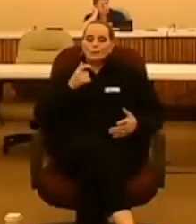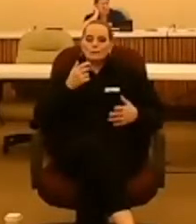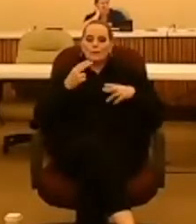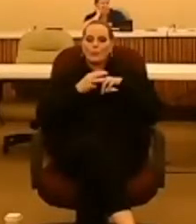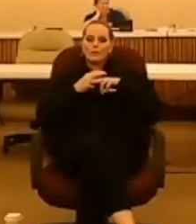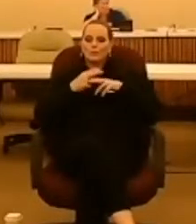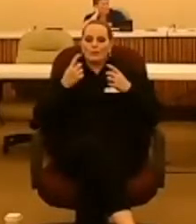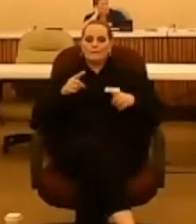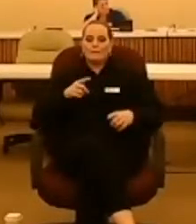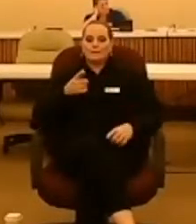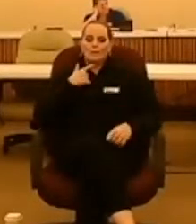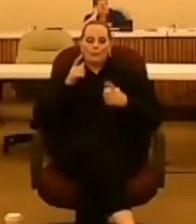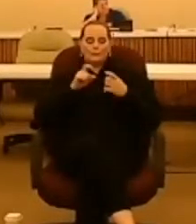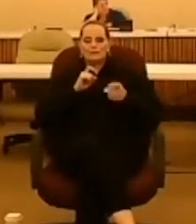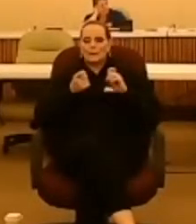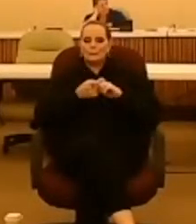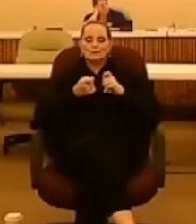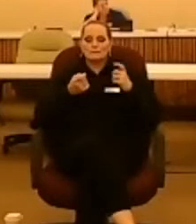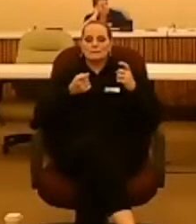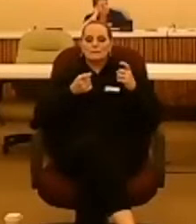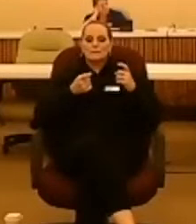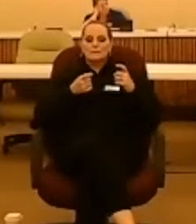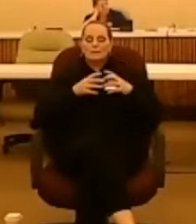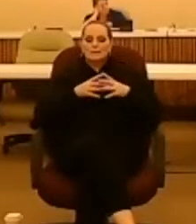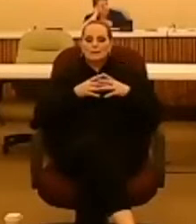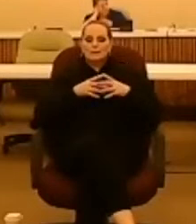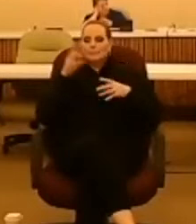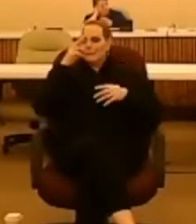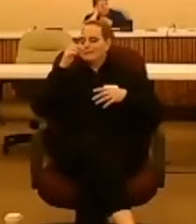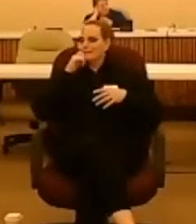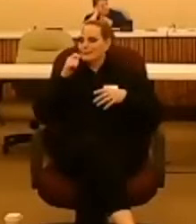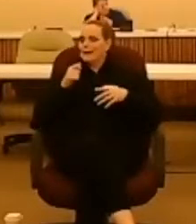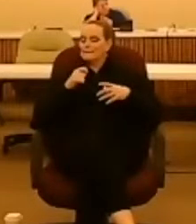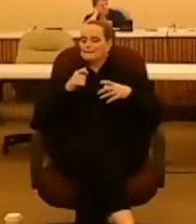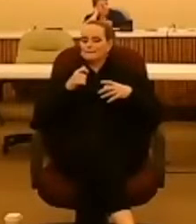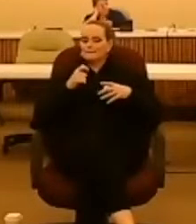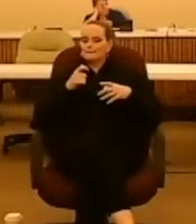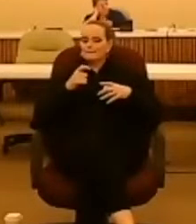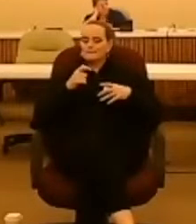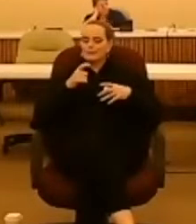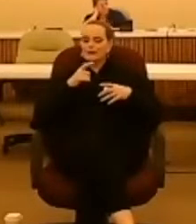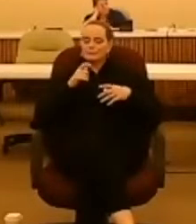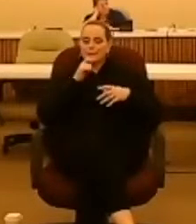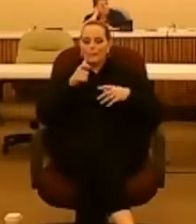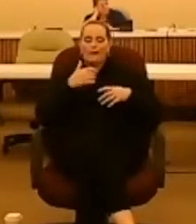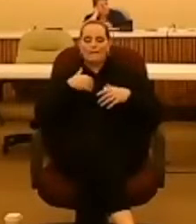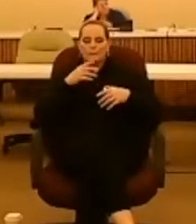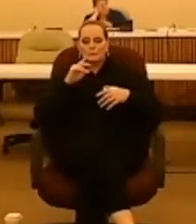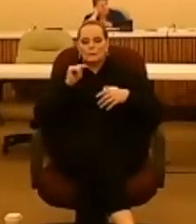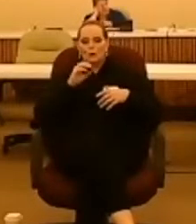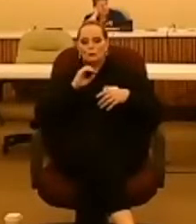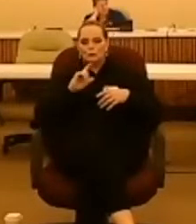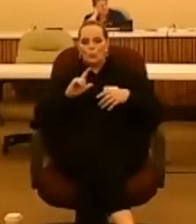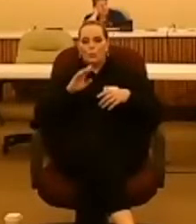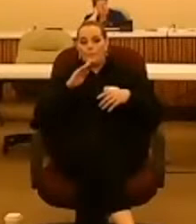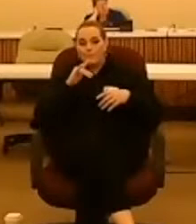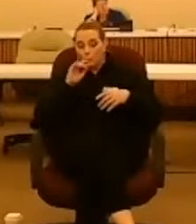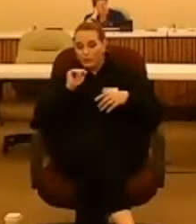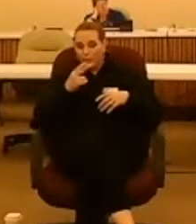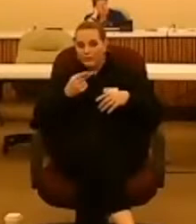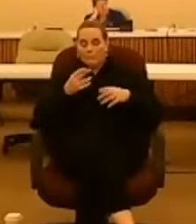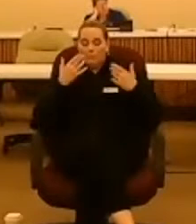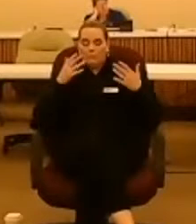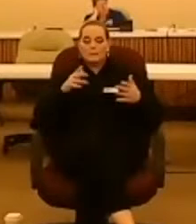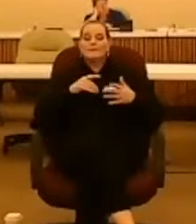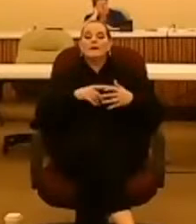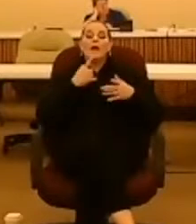their changes to going to tollless, or not tollless, but toll boothless. It's possible someday they